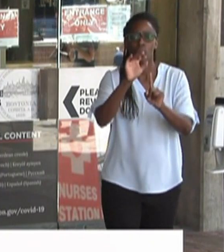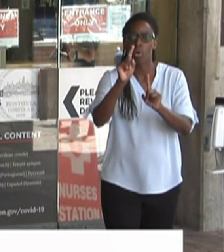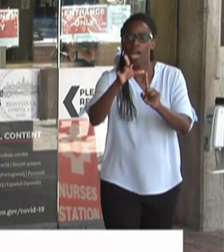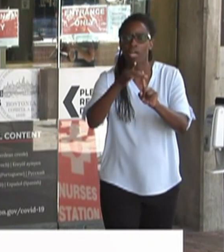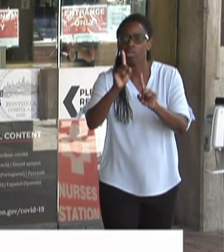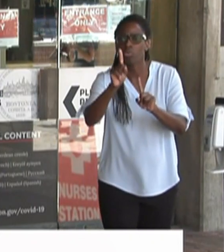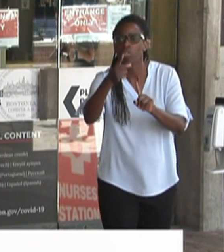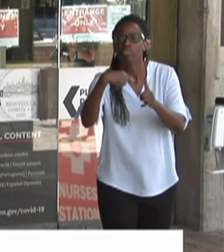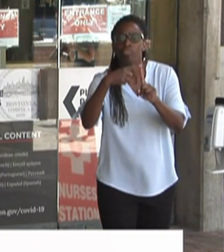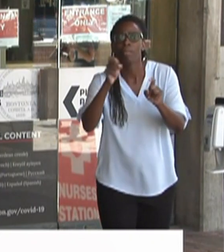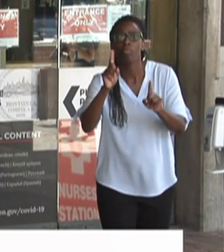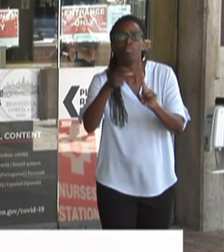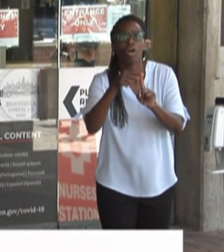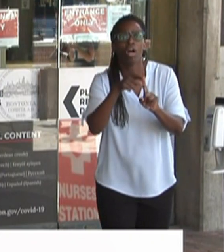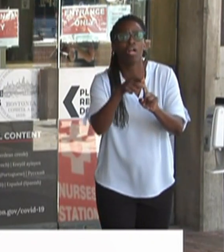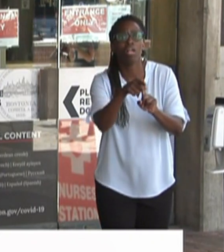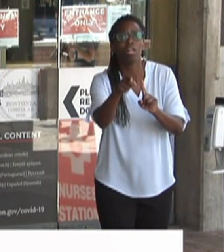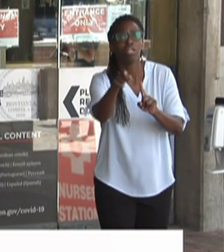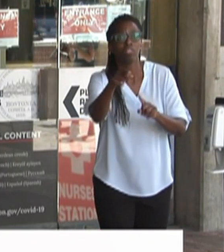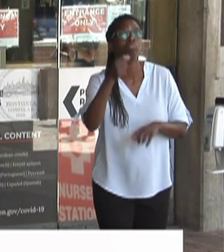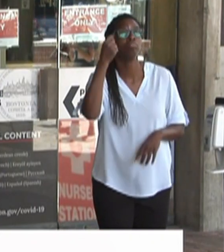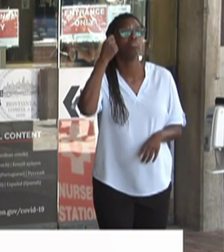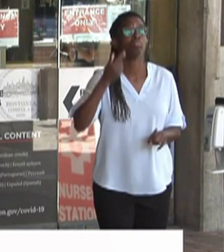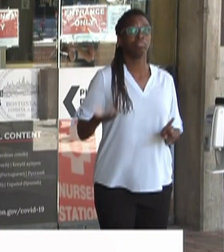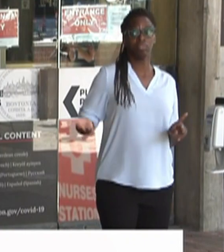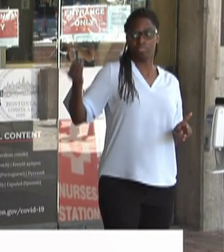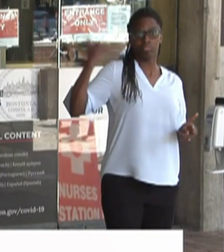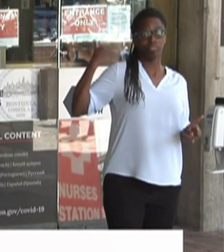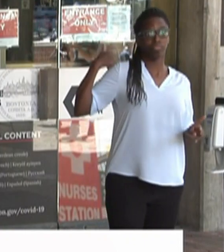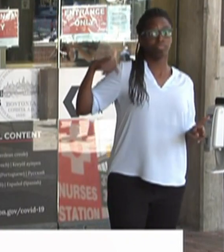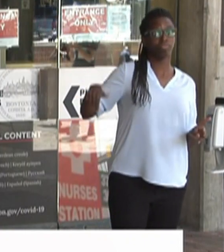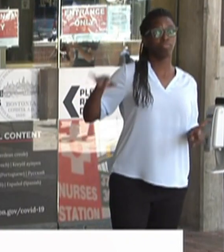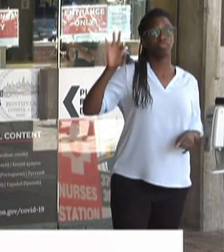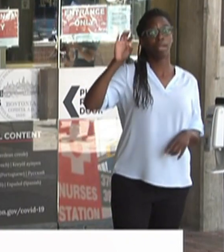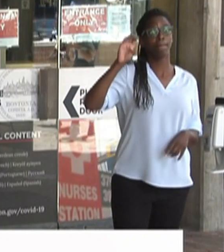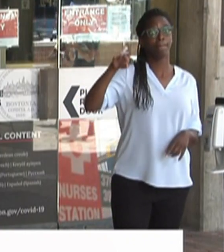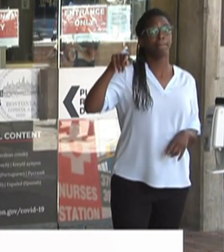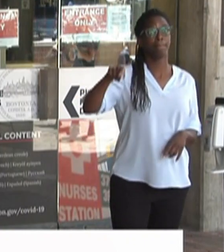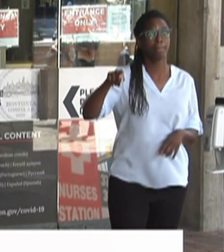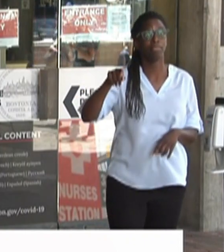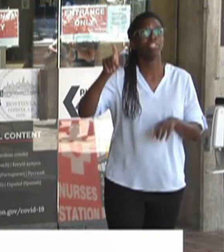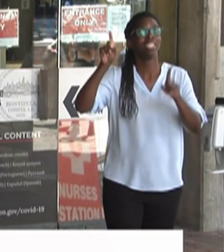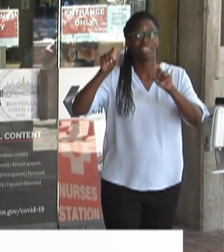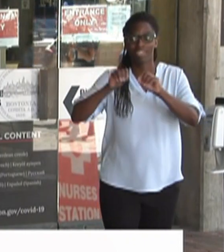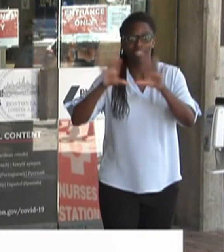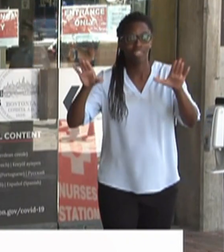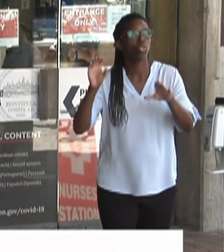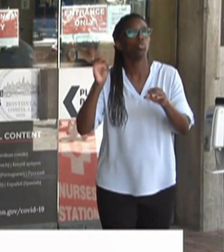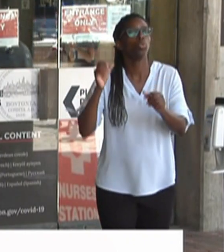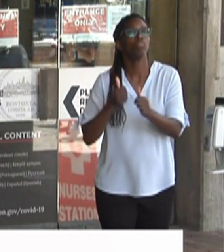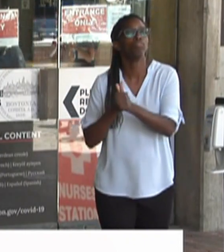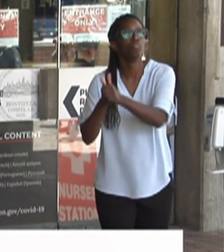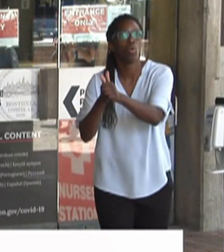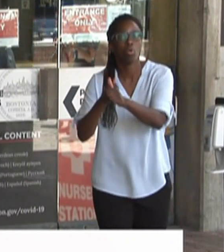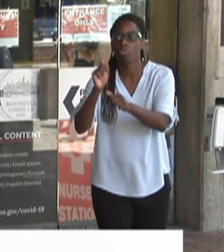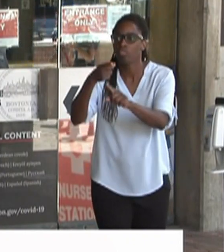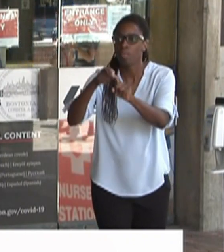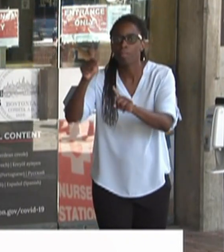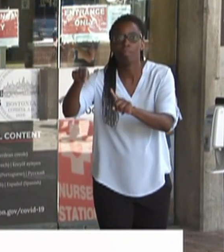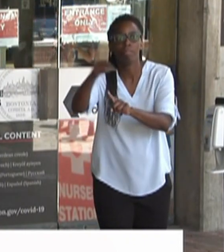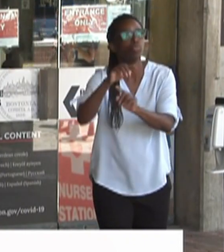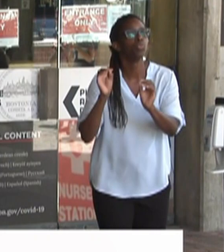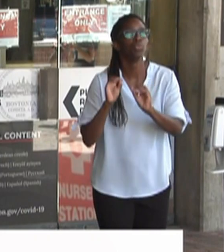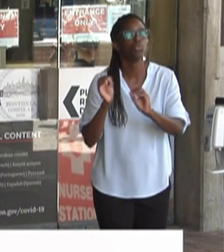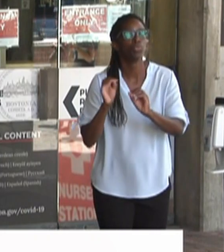got out of control real quickly. So it really is incumbent upon all of us to, if you feel sick, to report to your doctor, to